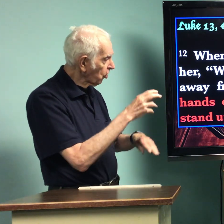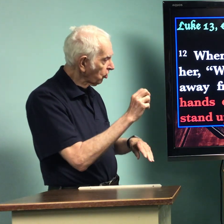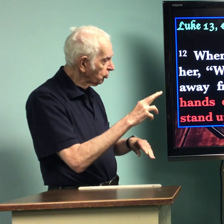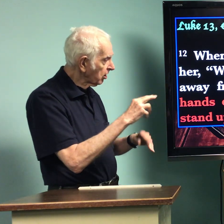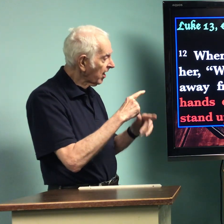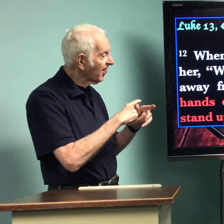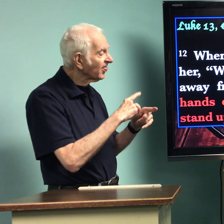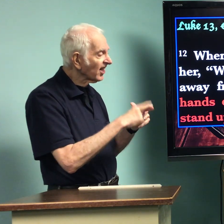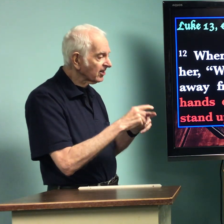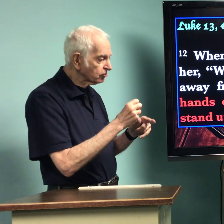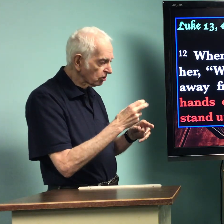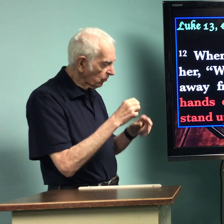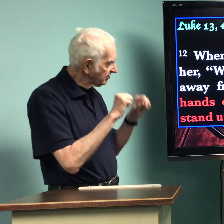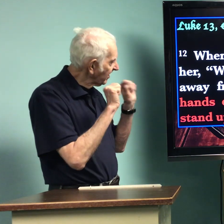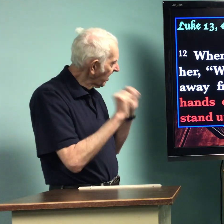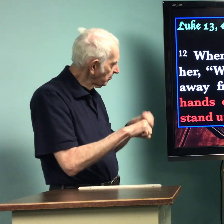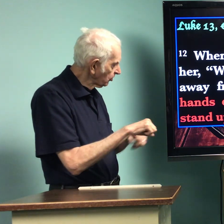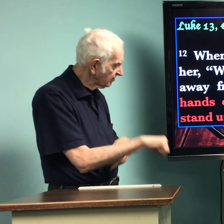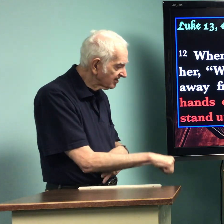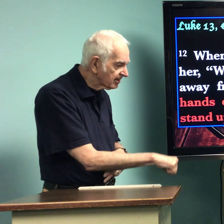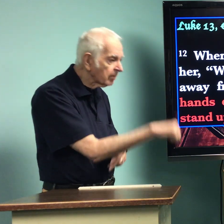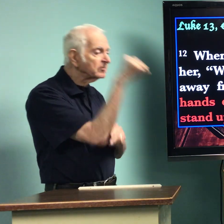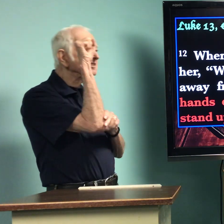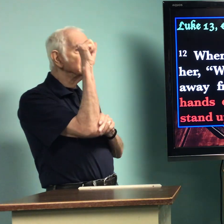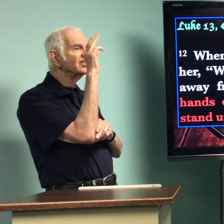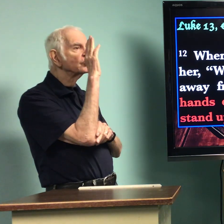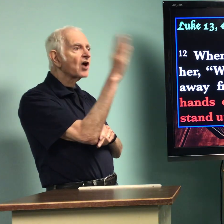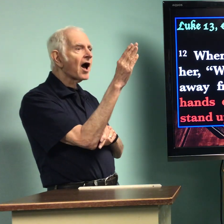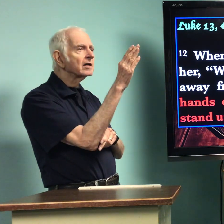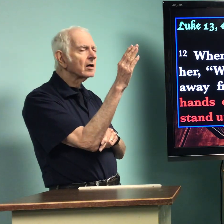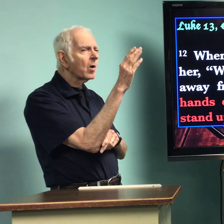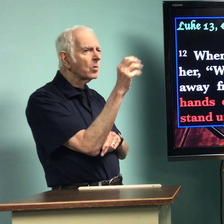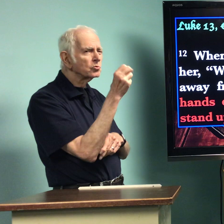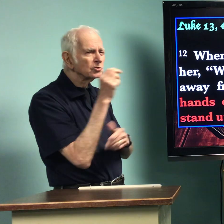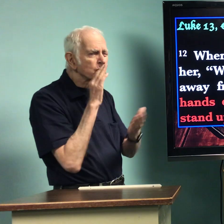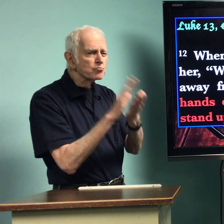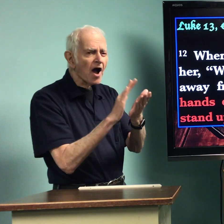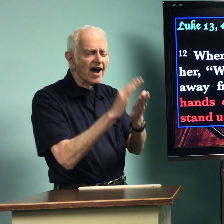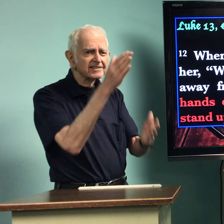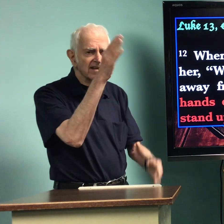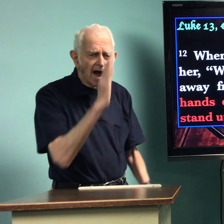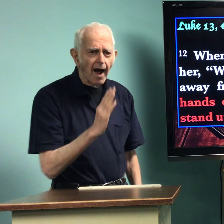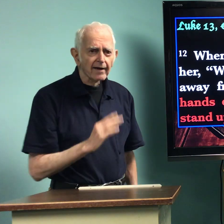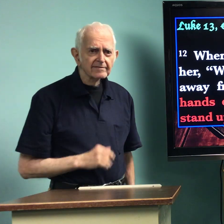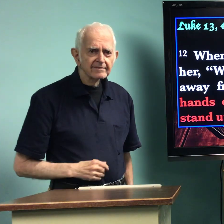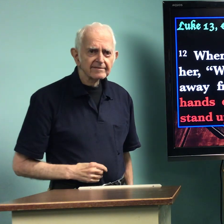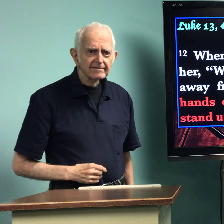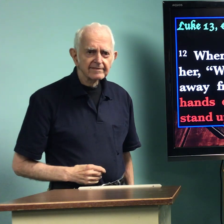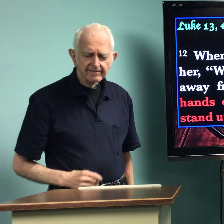Jesus put his hands on her, and then she was able to stand up straight, and she praised God.